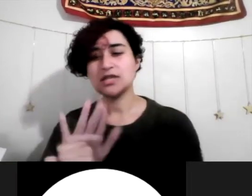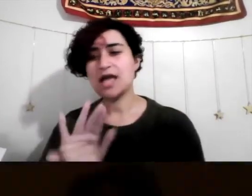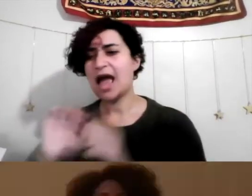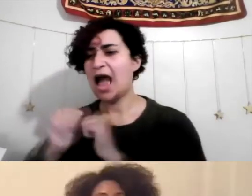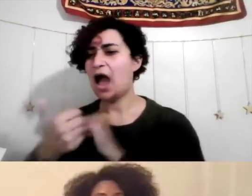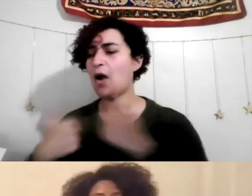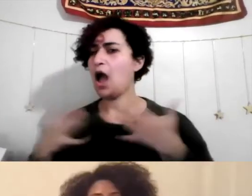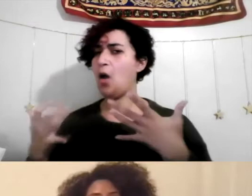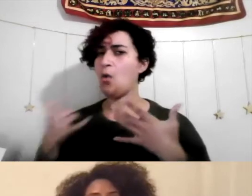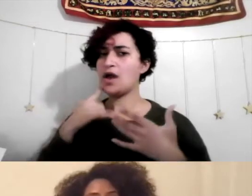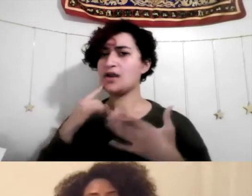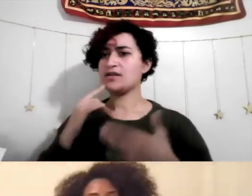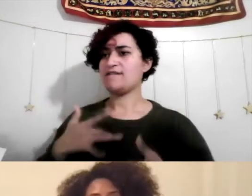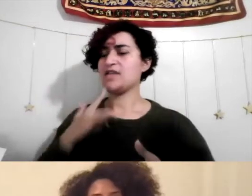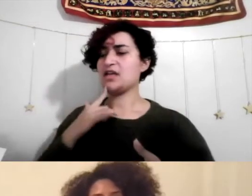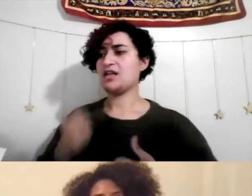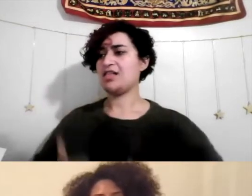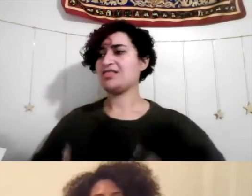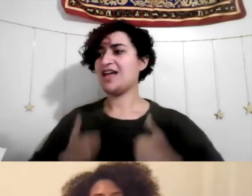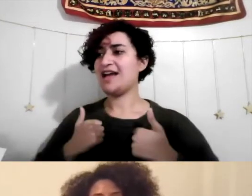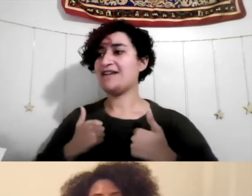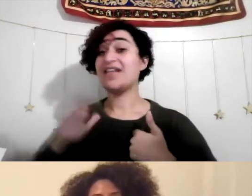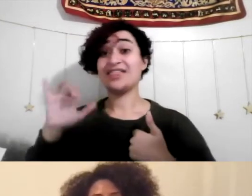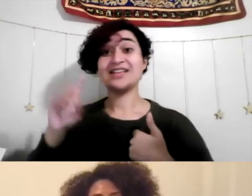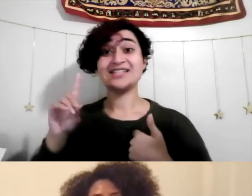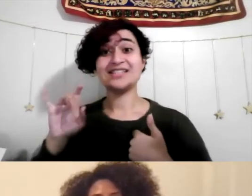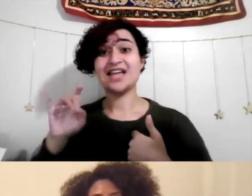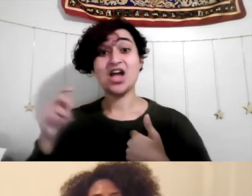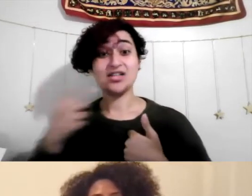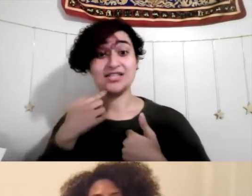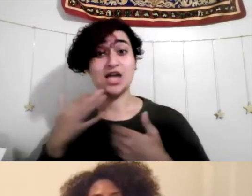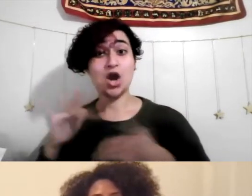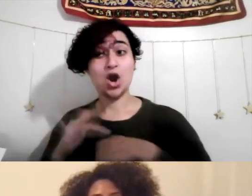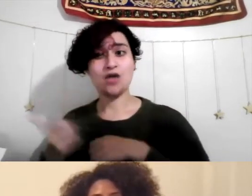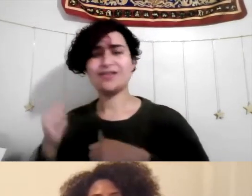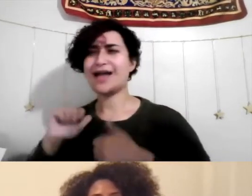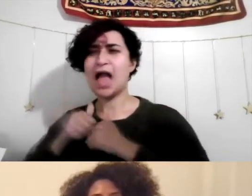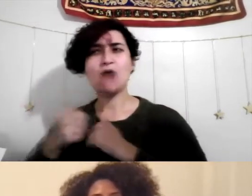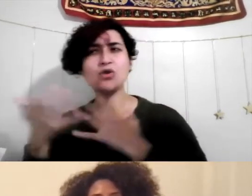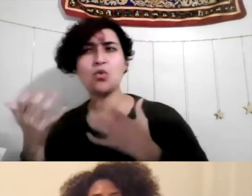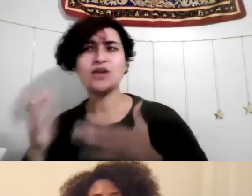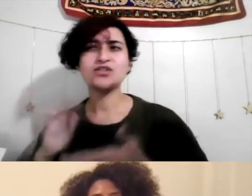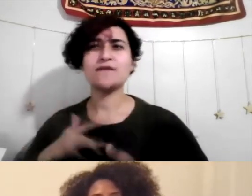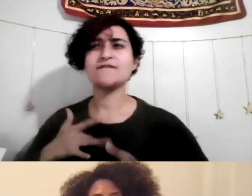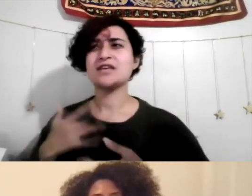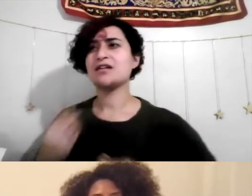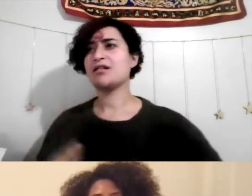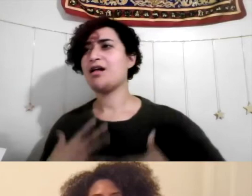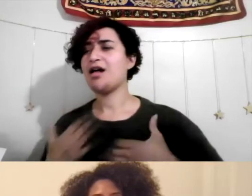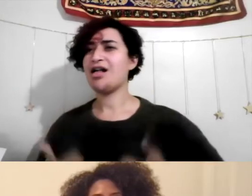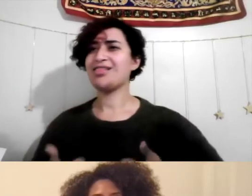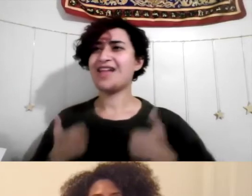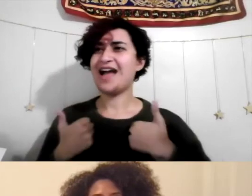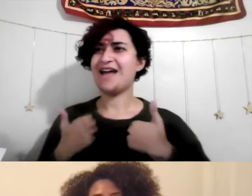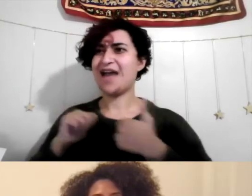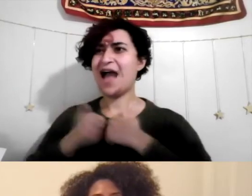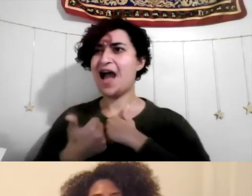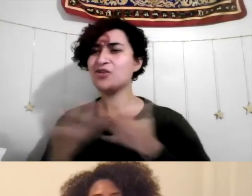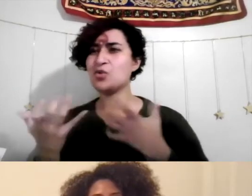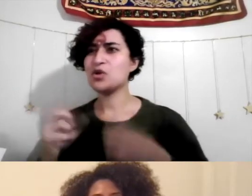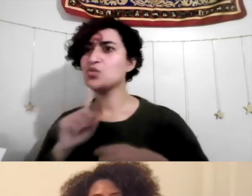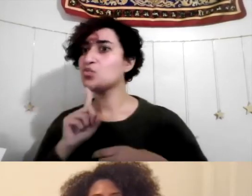that question that Dayan said, like, how do you want to be alive? How do you really want to be alive?